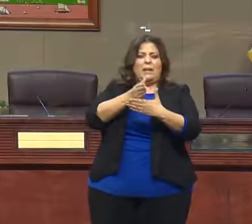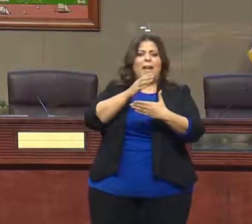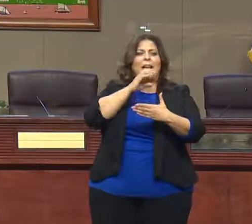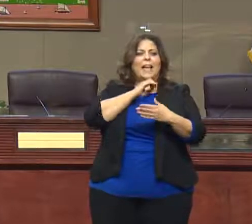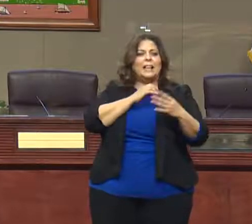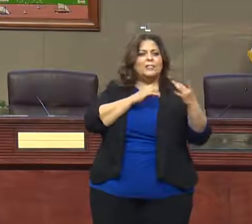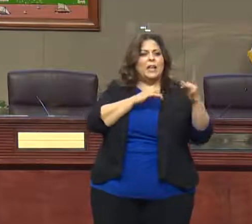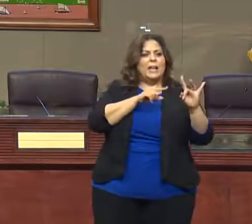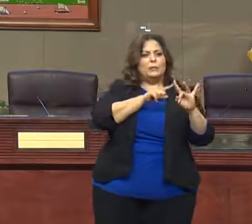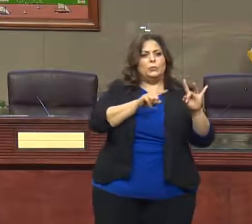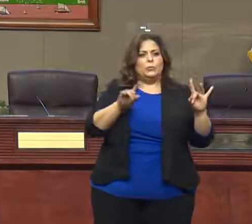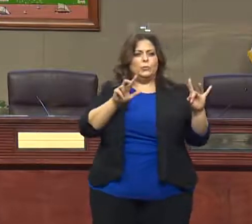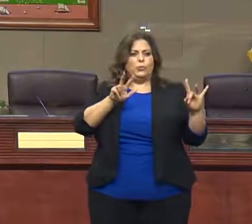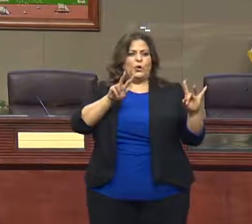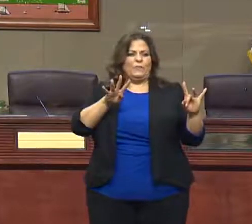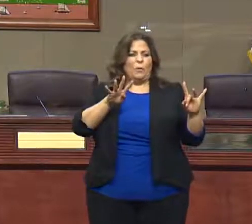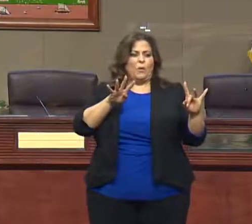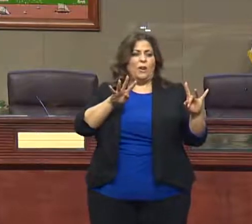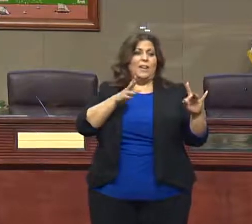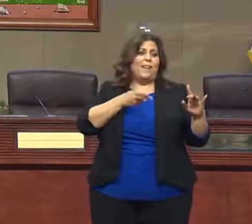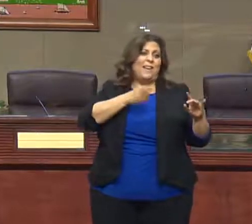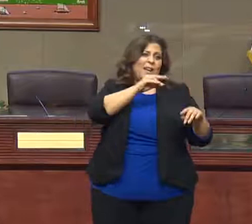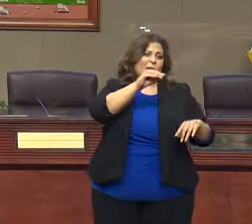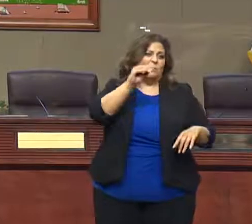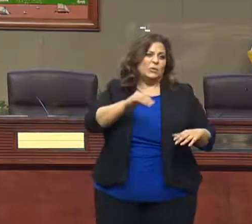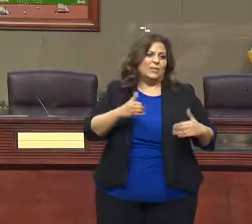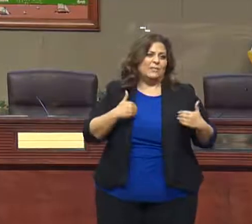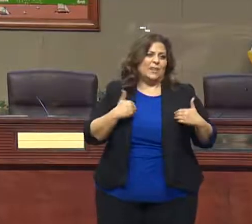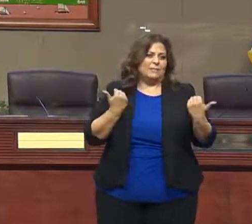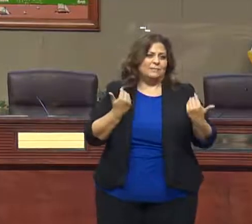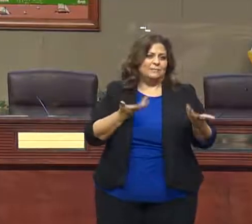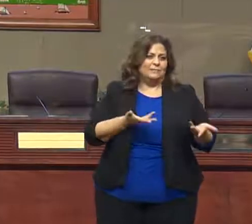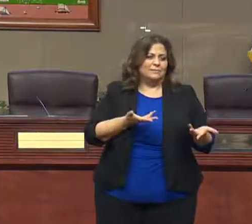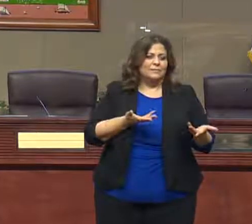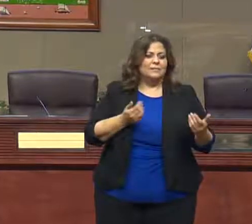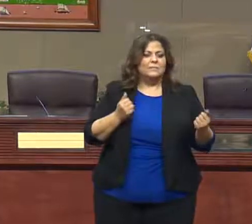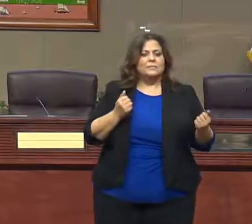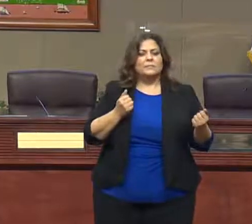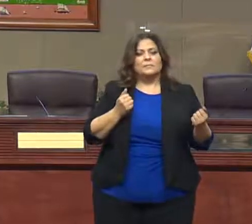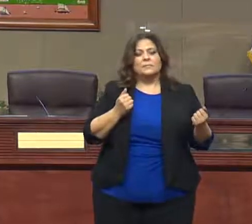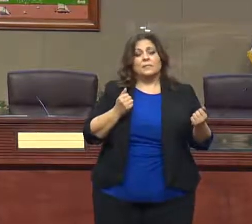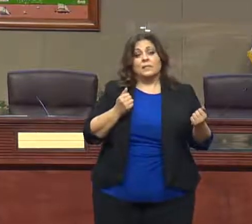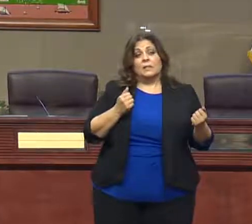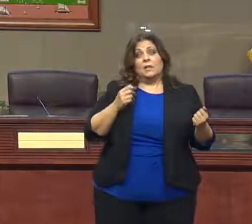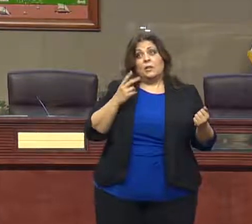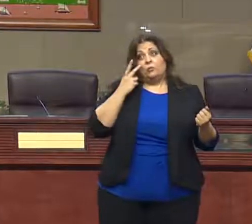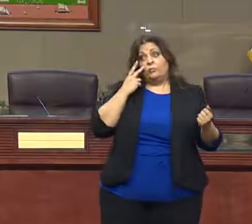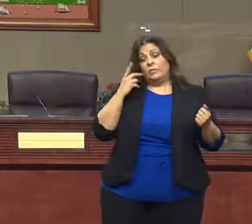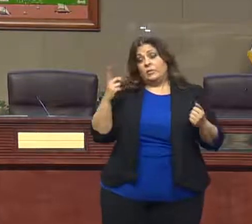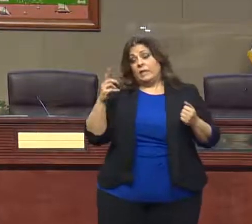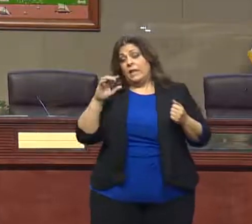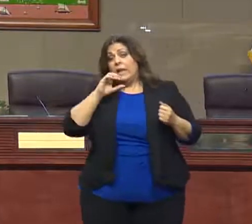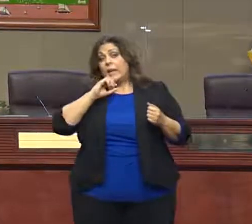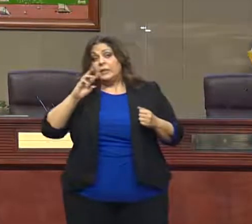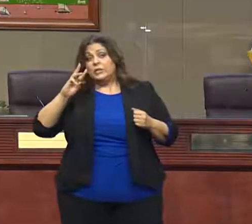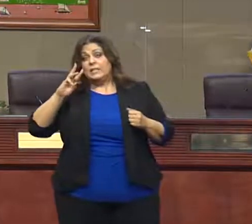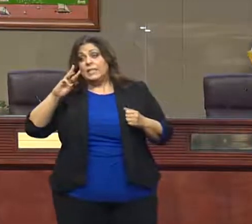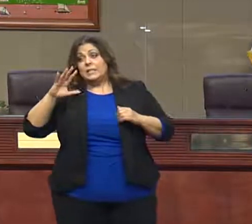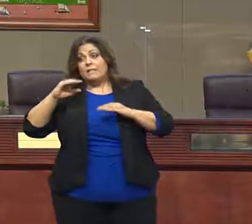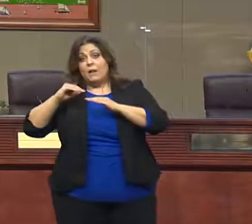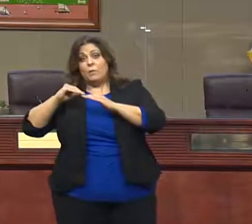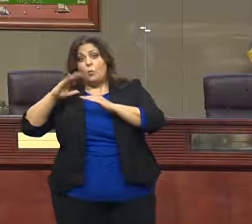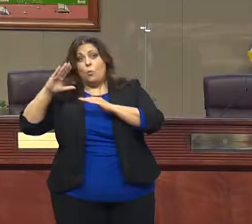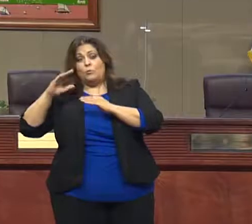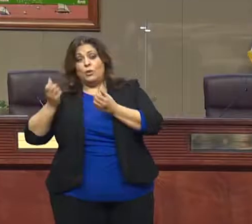18 and 34. They're young people. When you start getting into the 65 year of age and